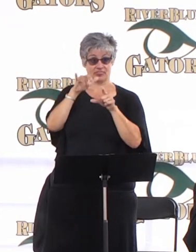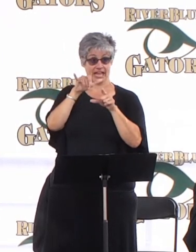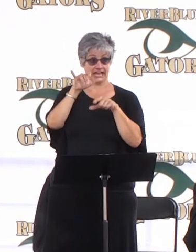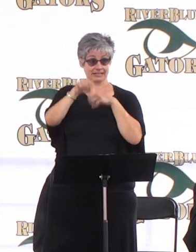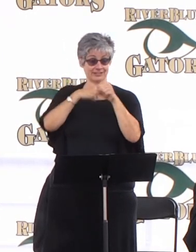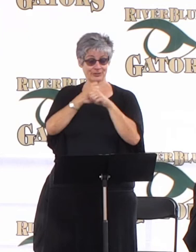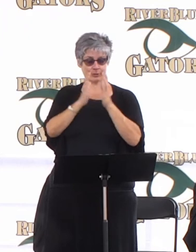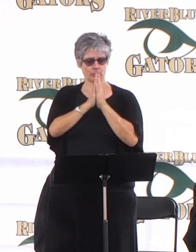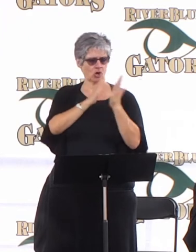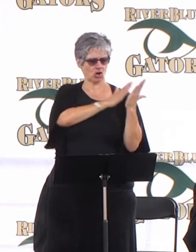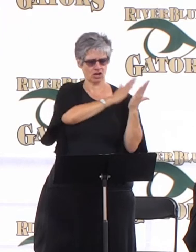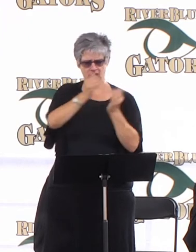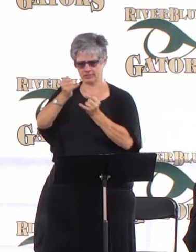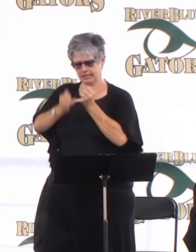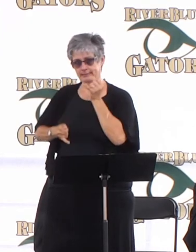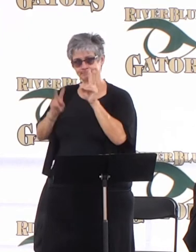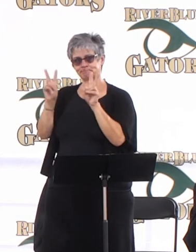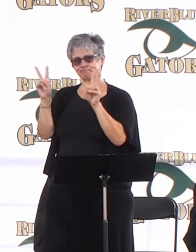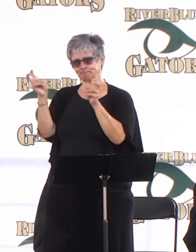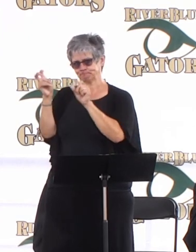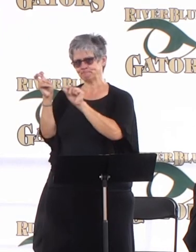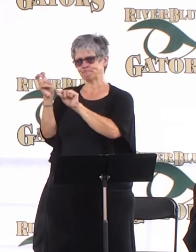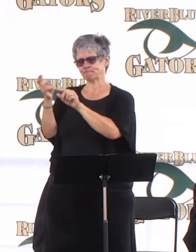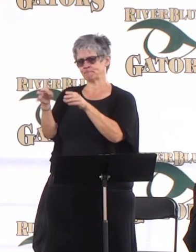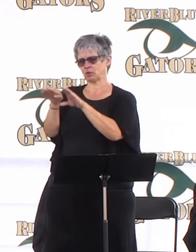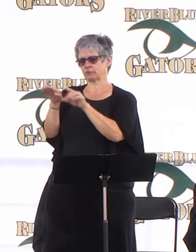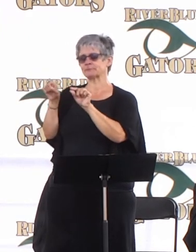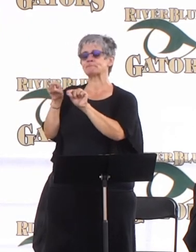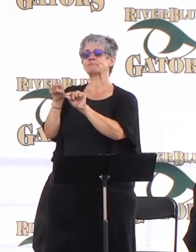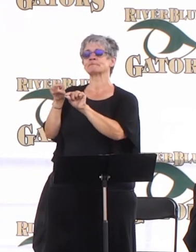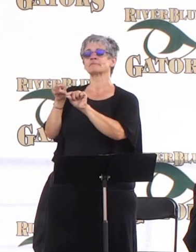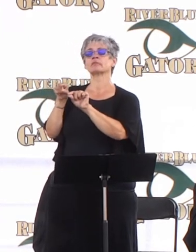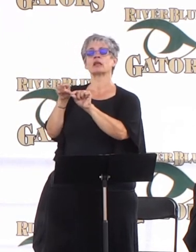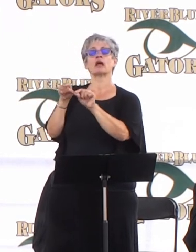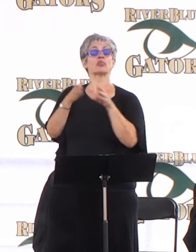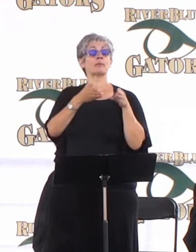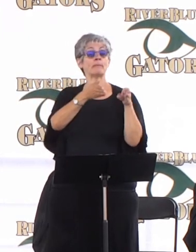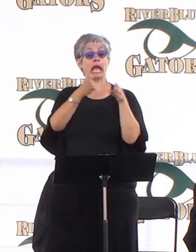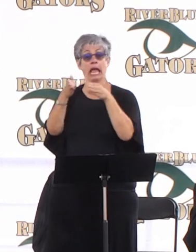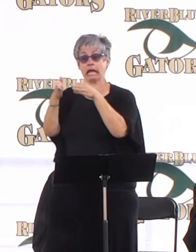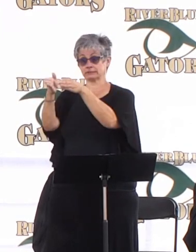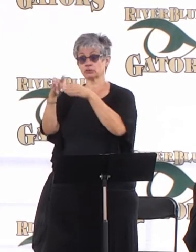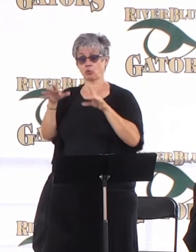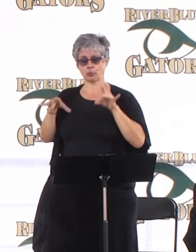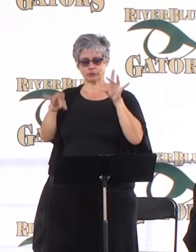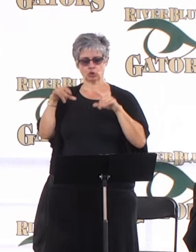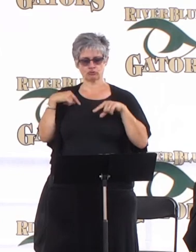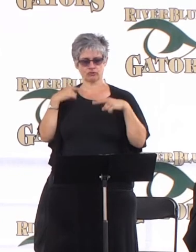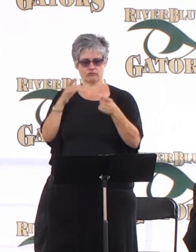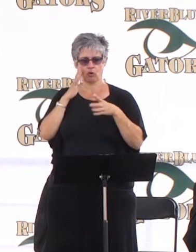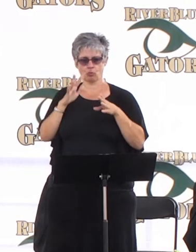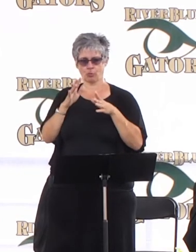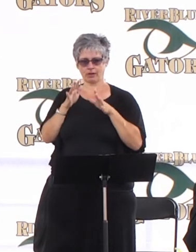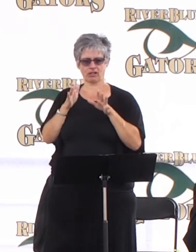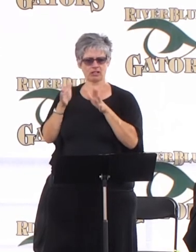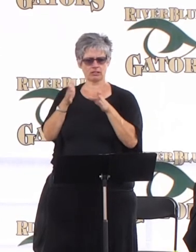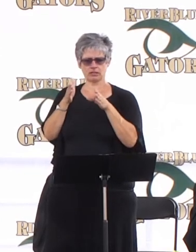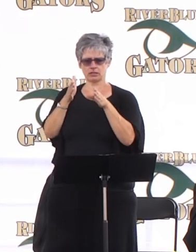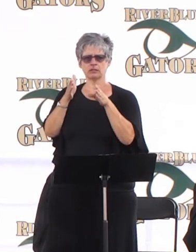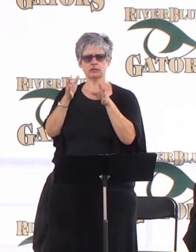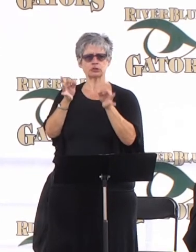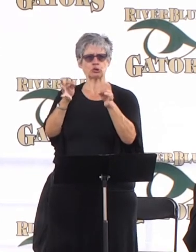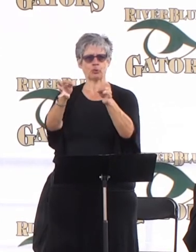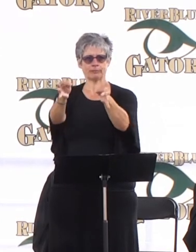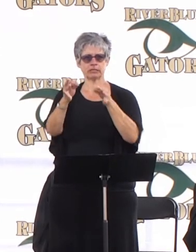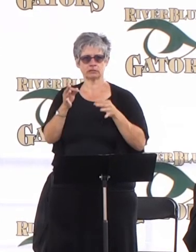the following was written. The paths we chose will determine our direction and futures. They are as unique as we are,